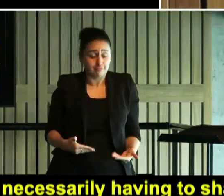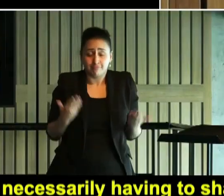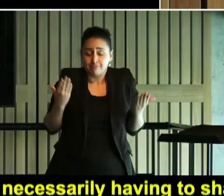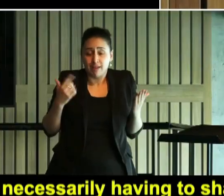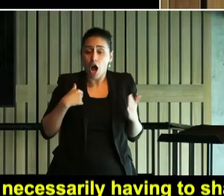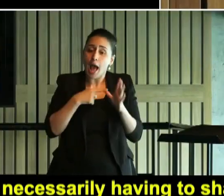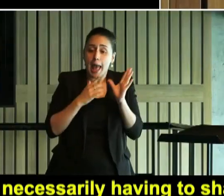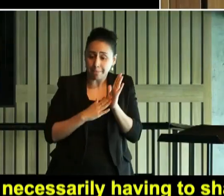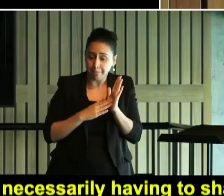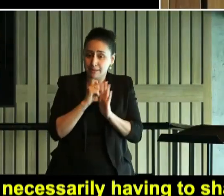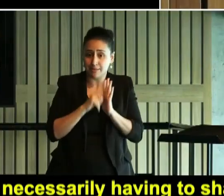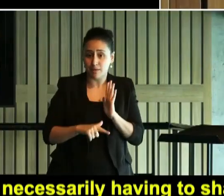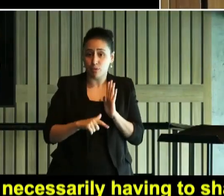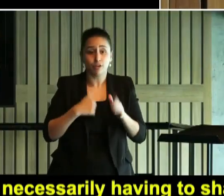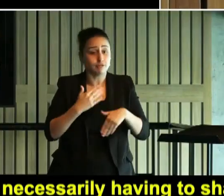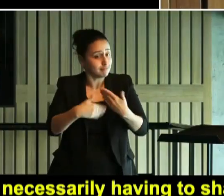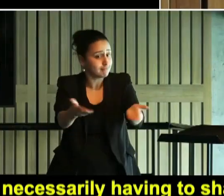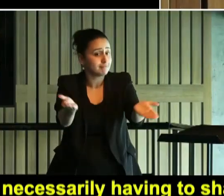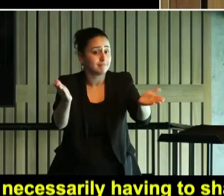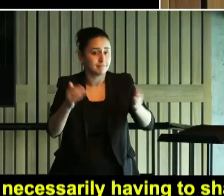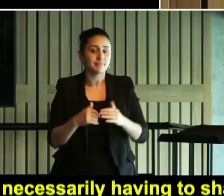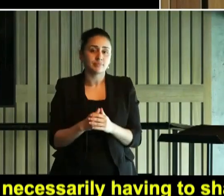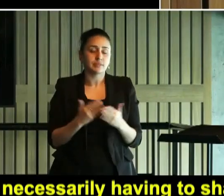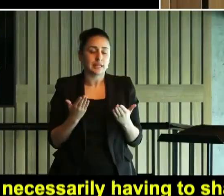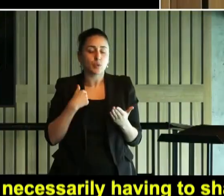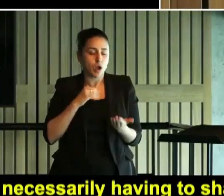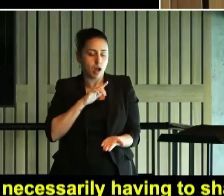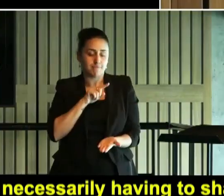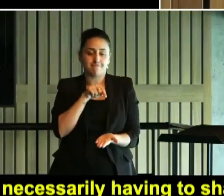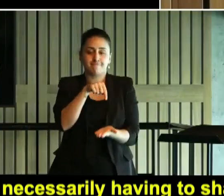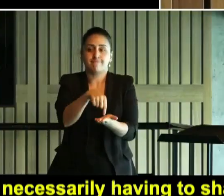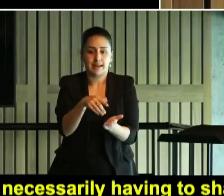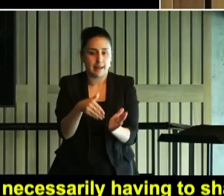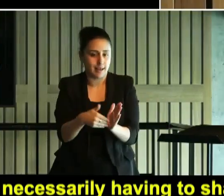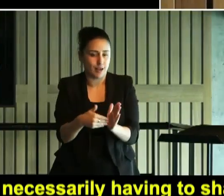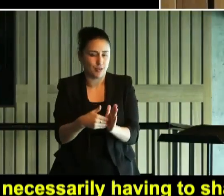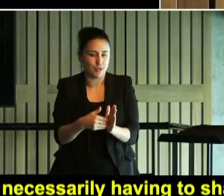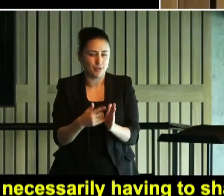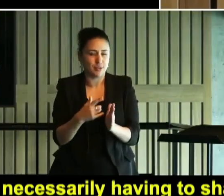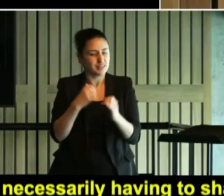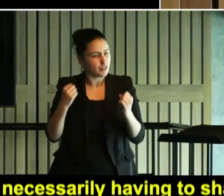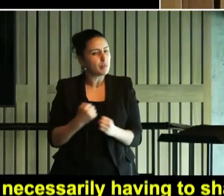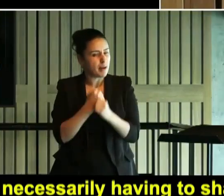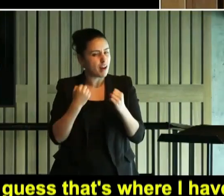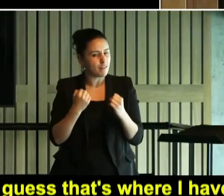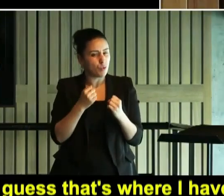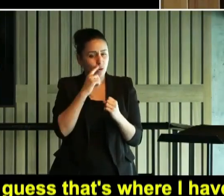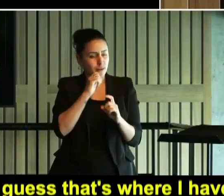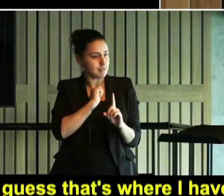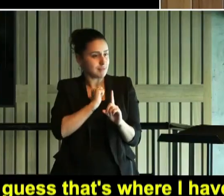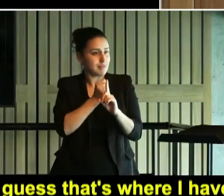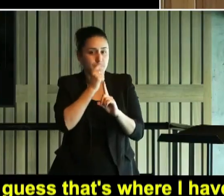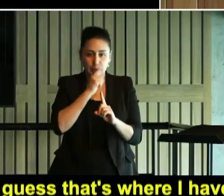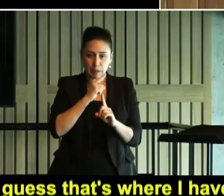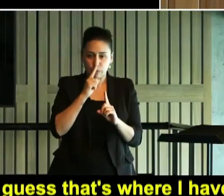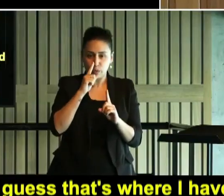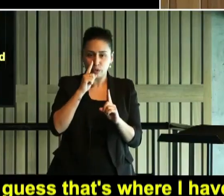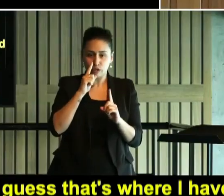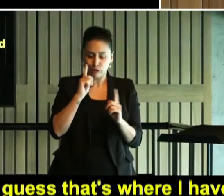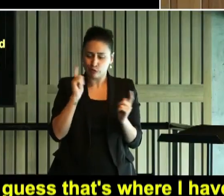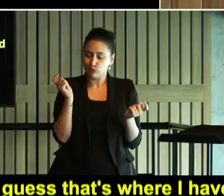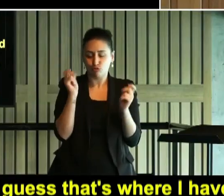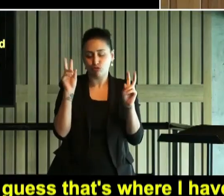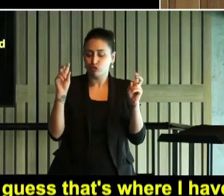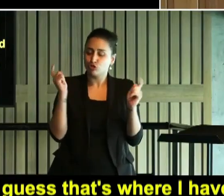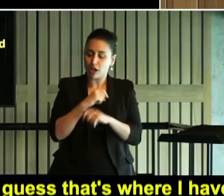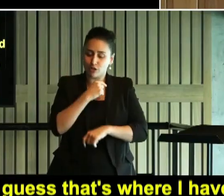landed now. And yeah, so I feel like it's so powerful, and it can change people's hearts and minds and souls. And